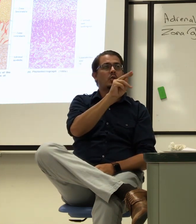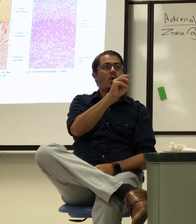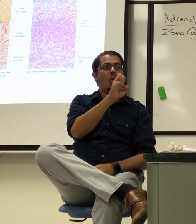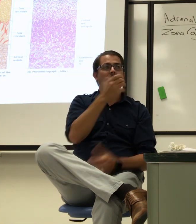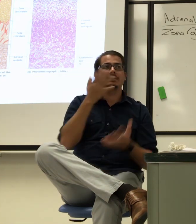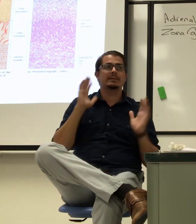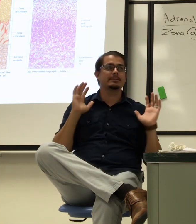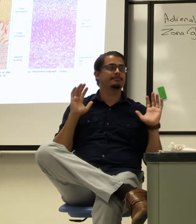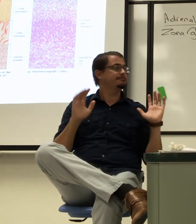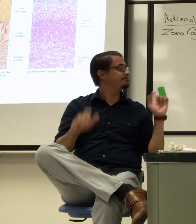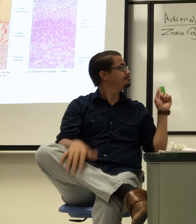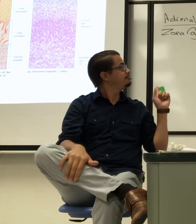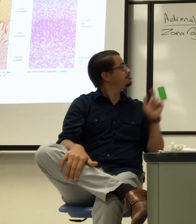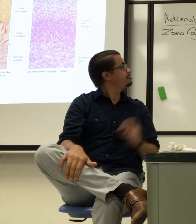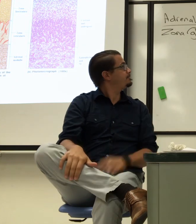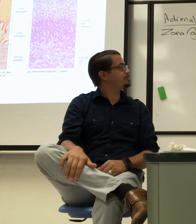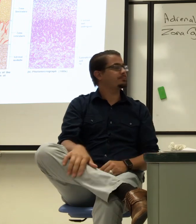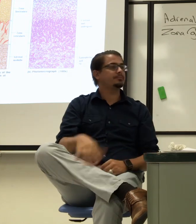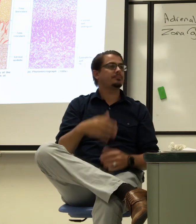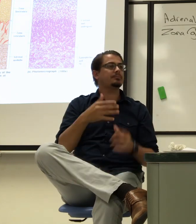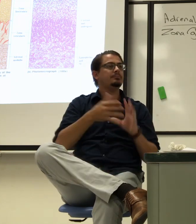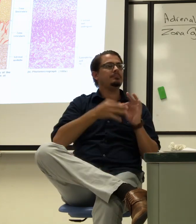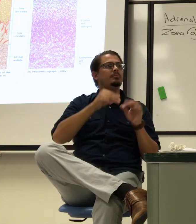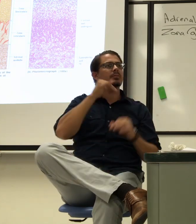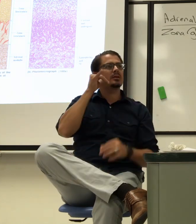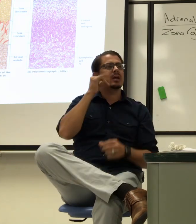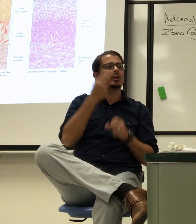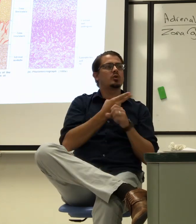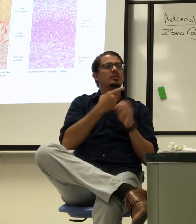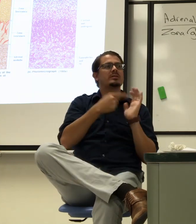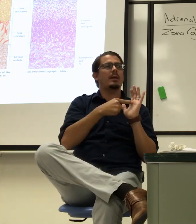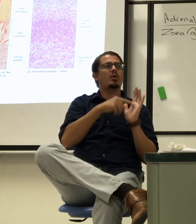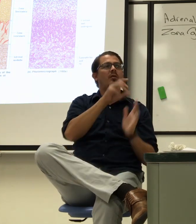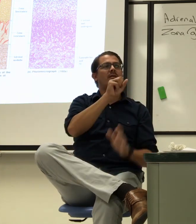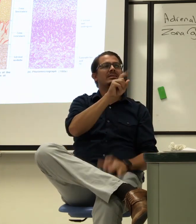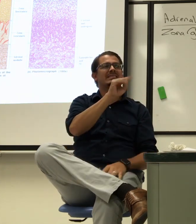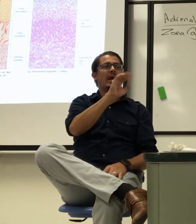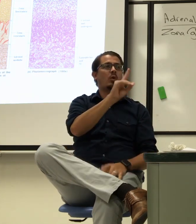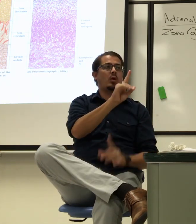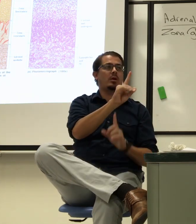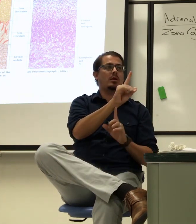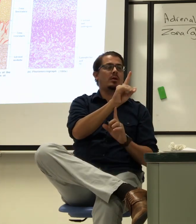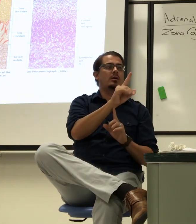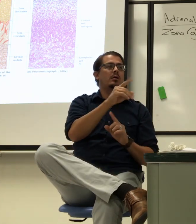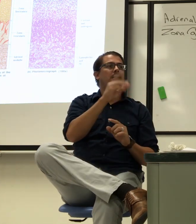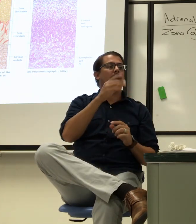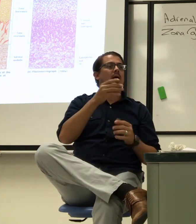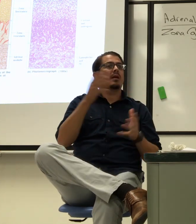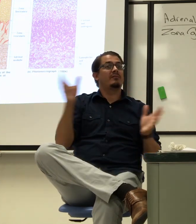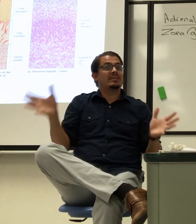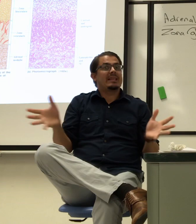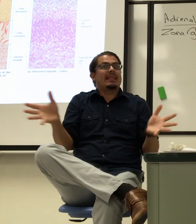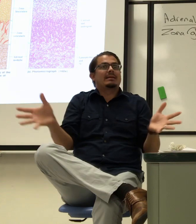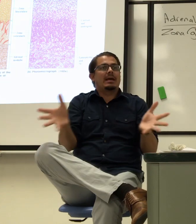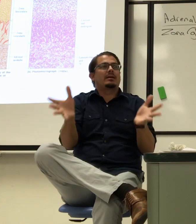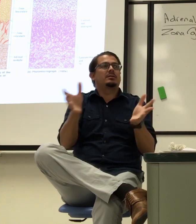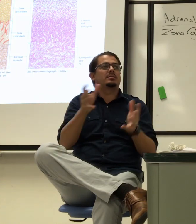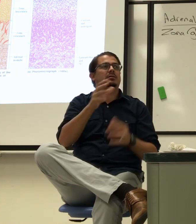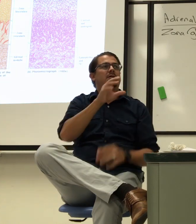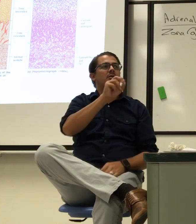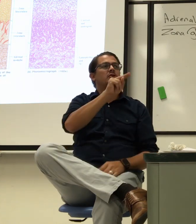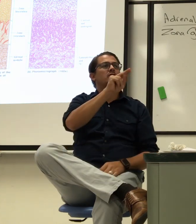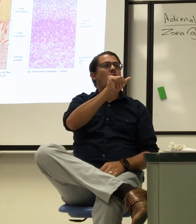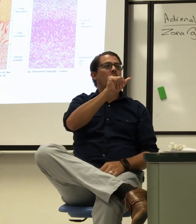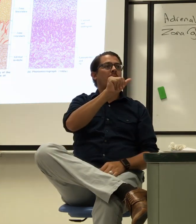And what we had mentioned yesterday, when I used it as an example of a steroid hormone, is it facilitates sodium